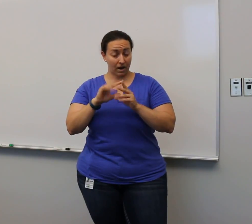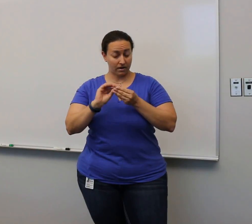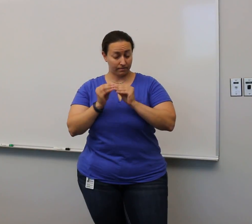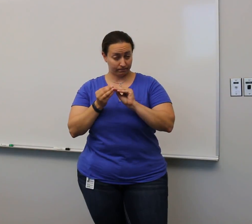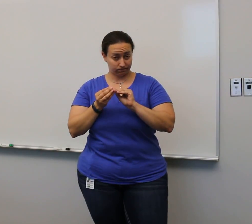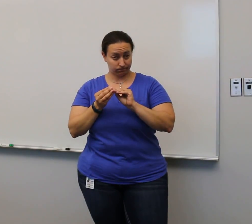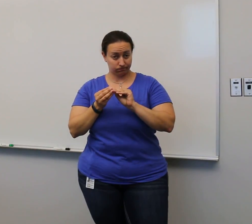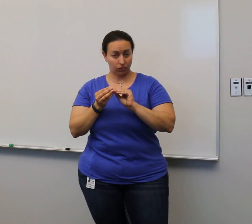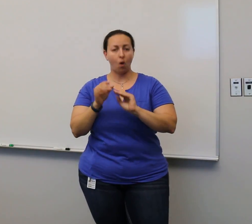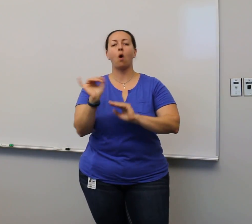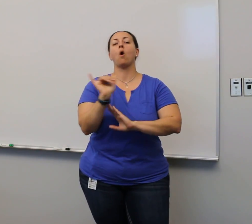and negative